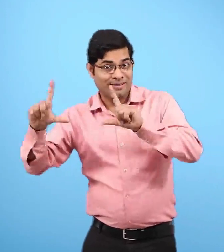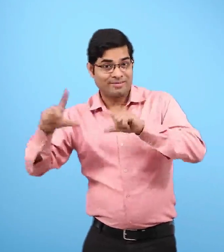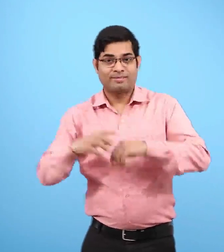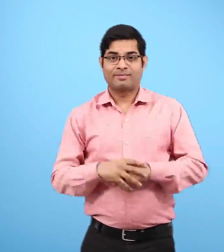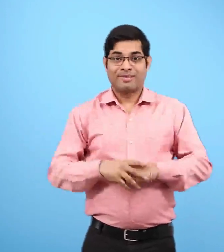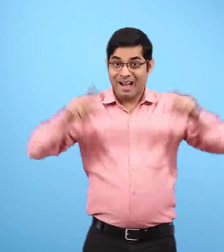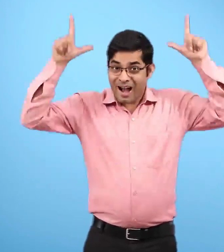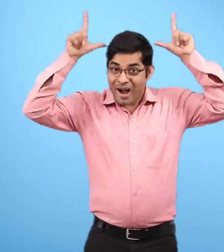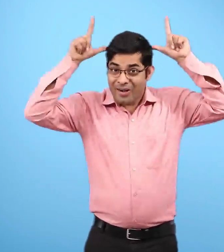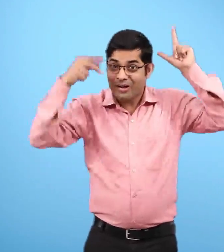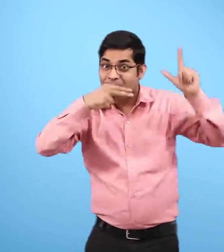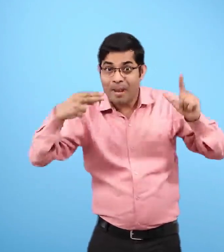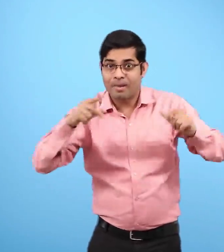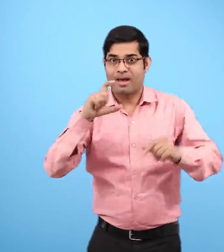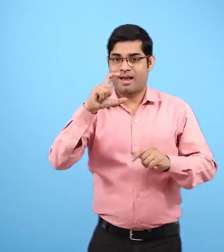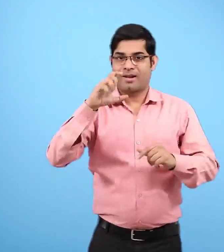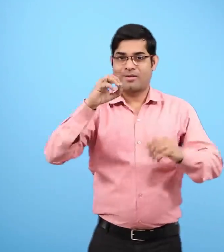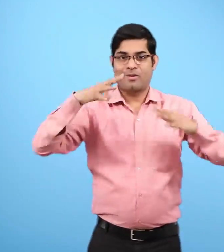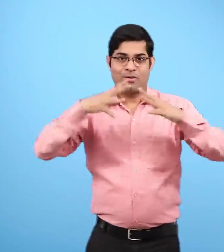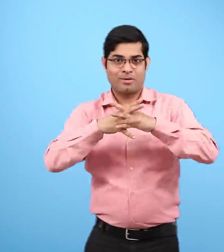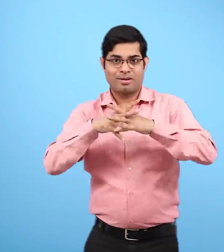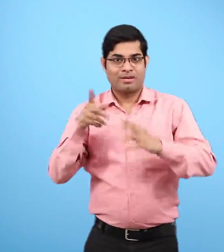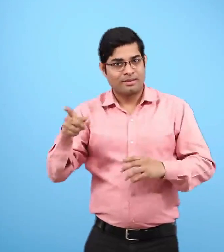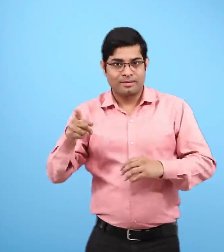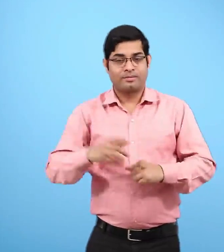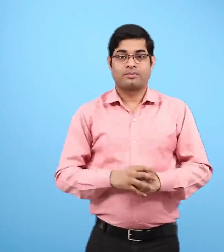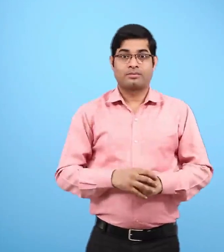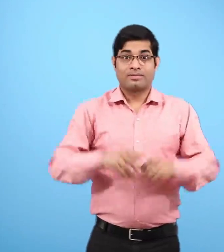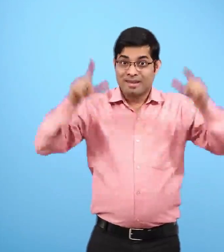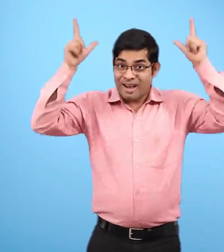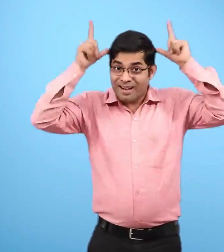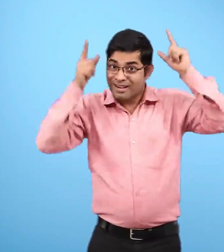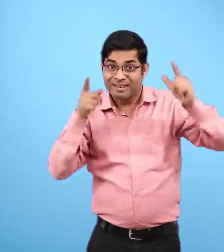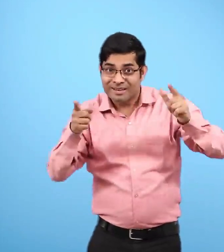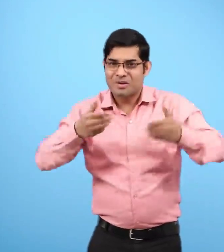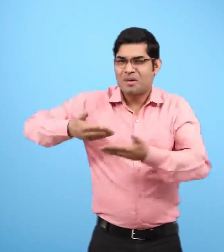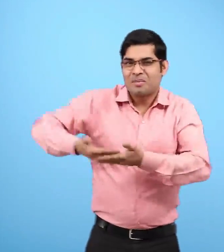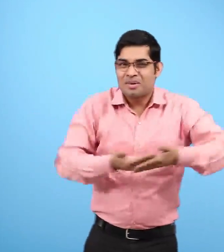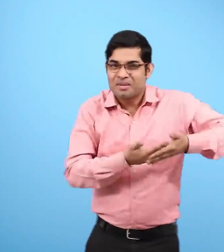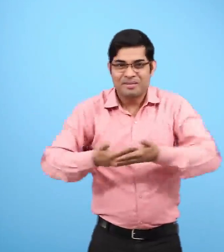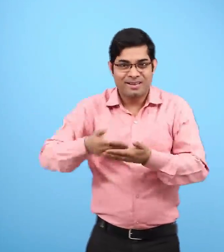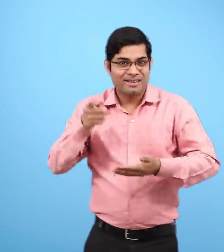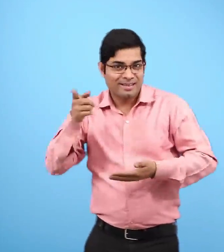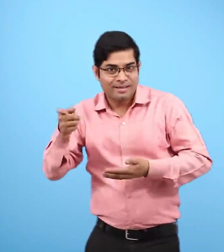Picture 2 shows a cow and a calf. Calf is baby